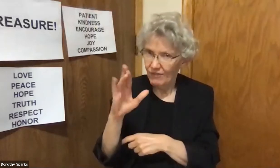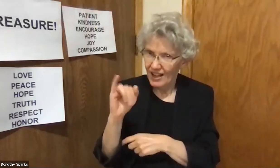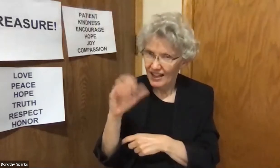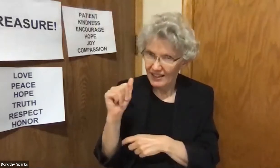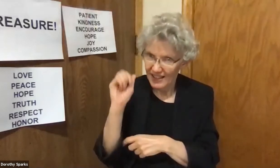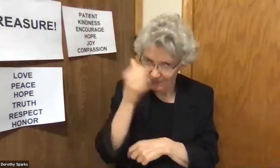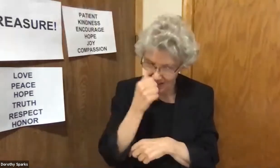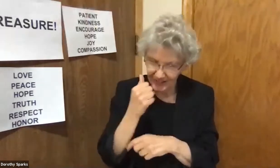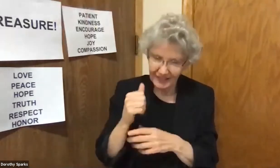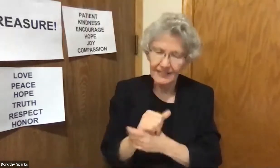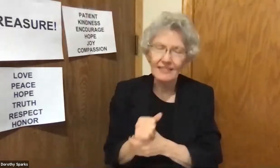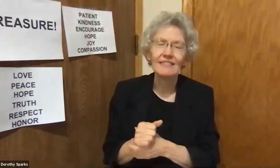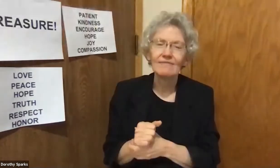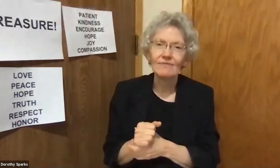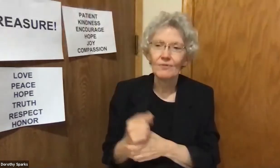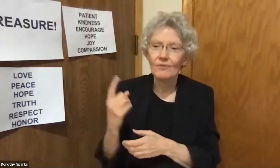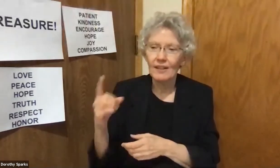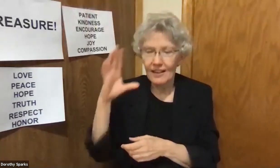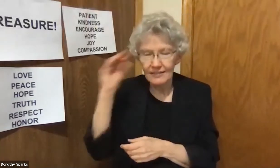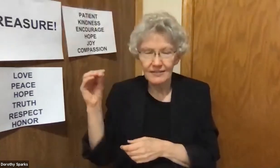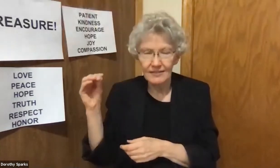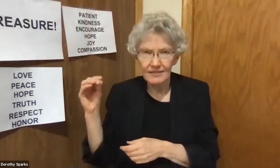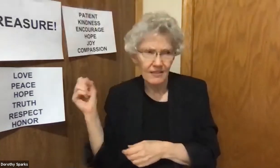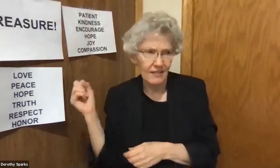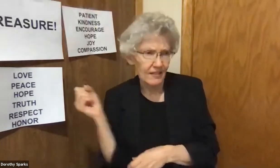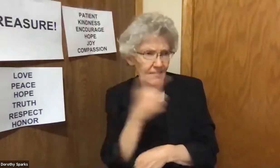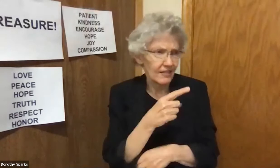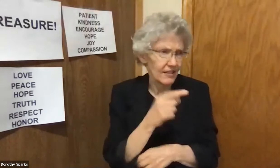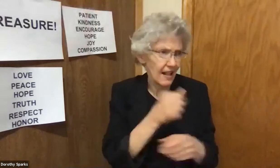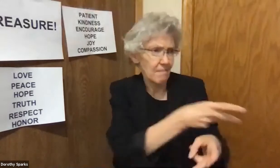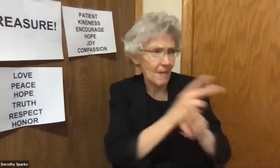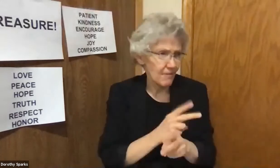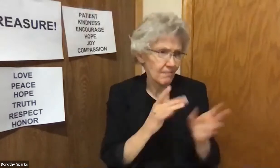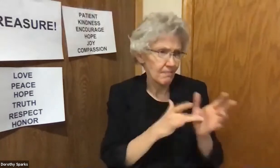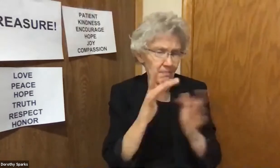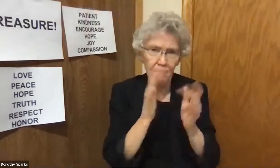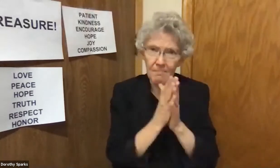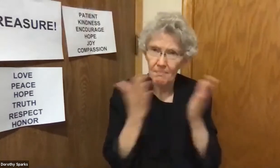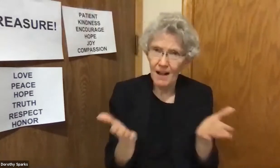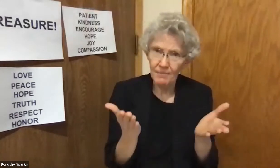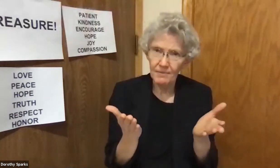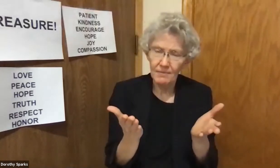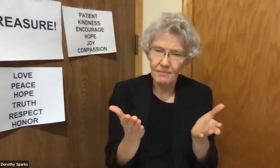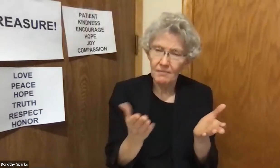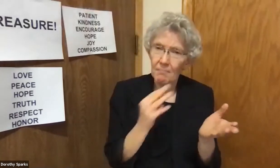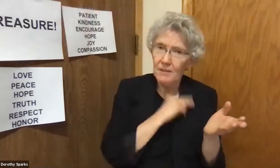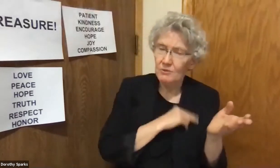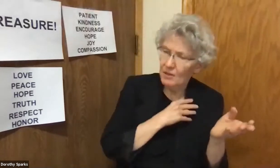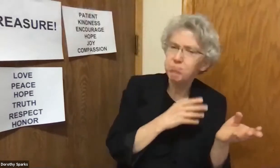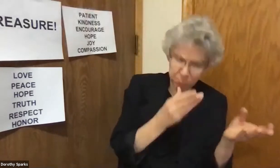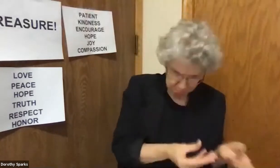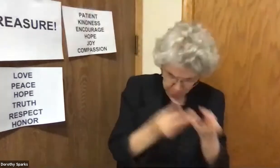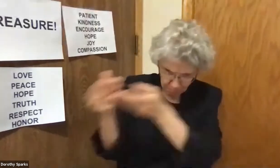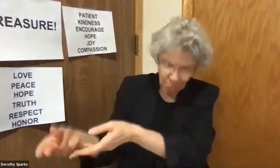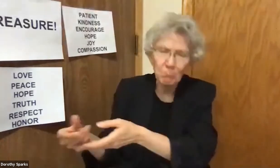There was a missionary who was in Africa, and one man had asked him